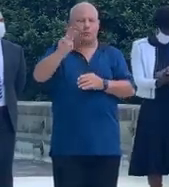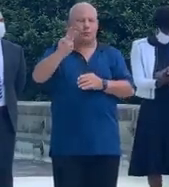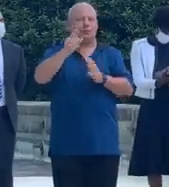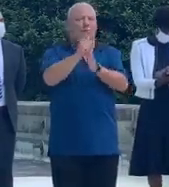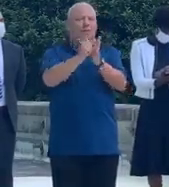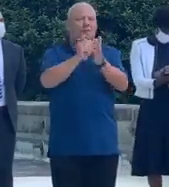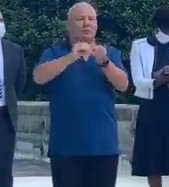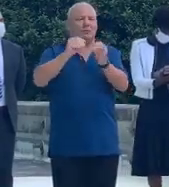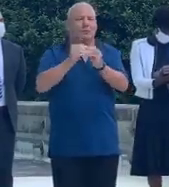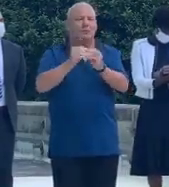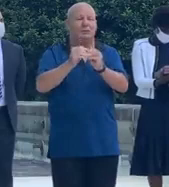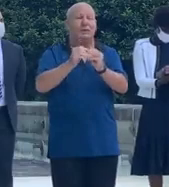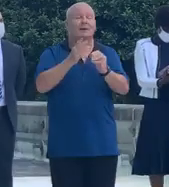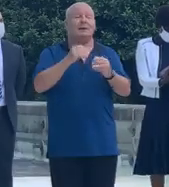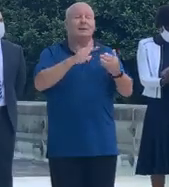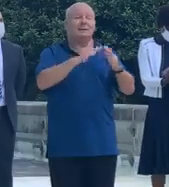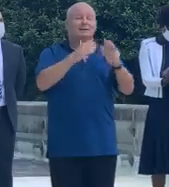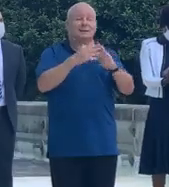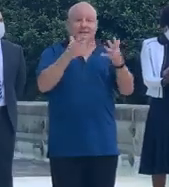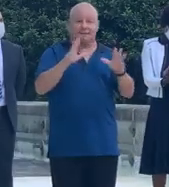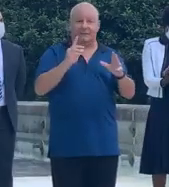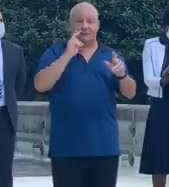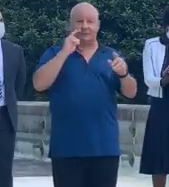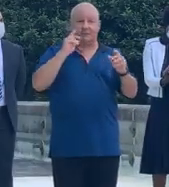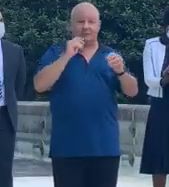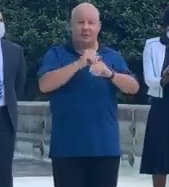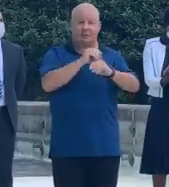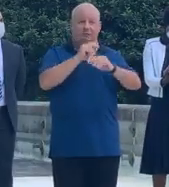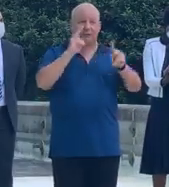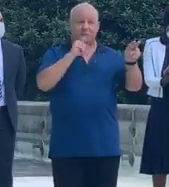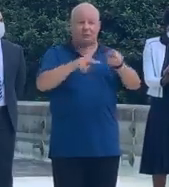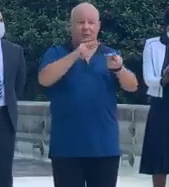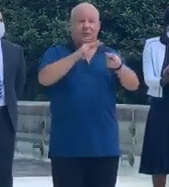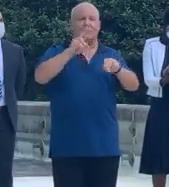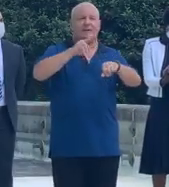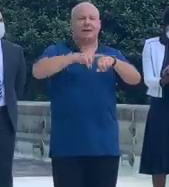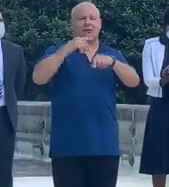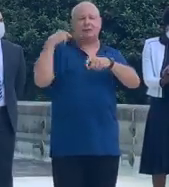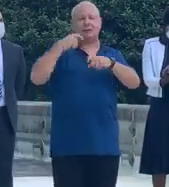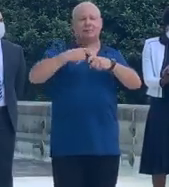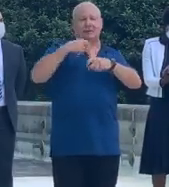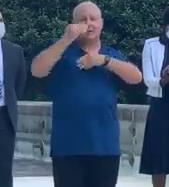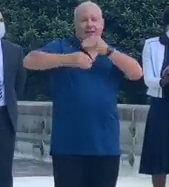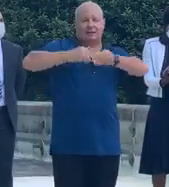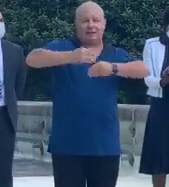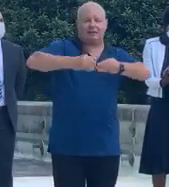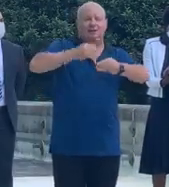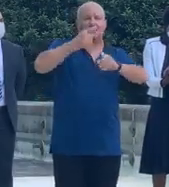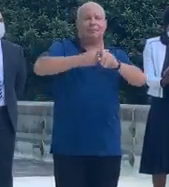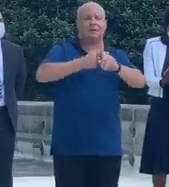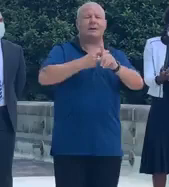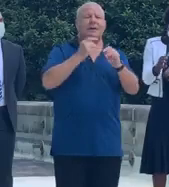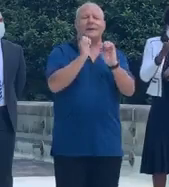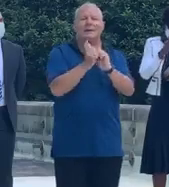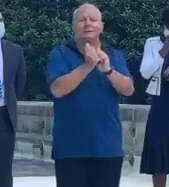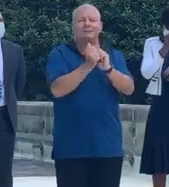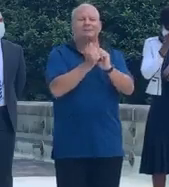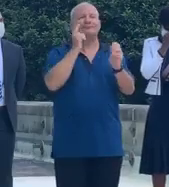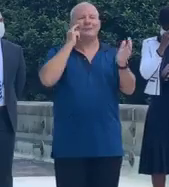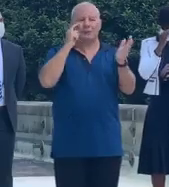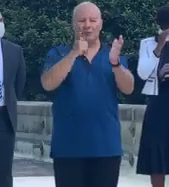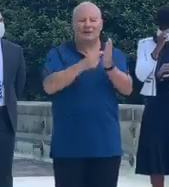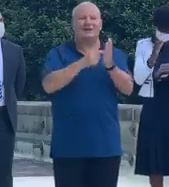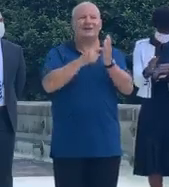whereas the city has observed National Hispanic Heritage Month by recognizing accomplishments